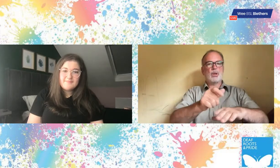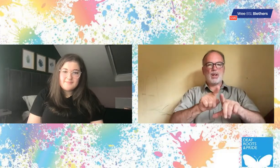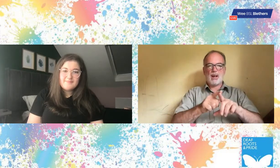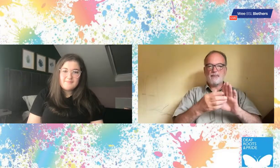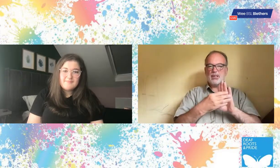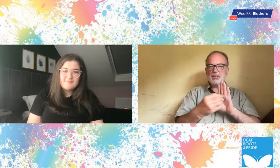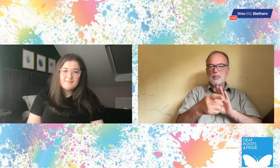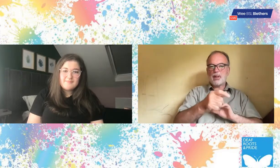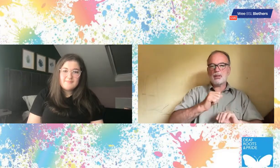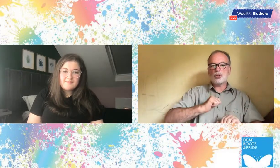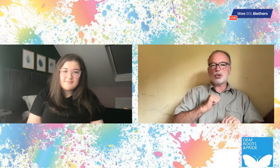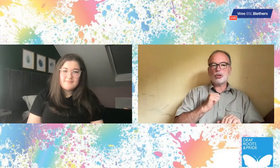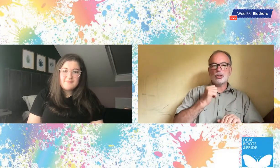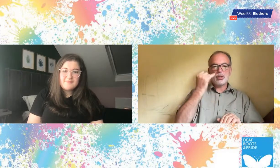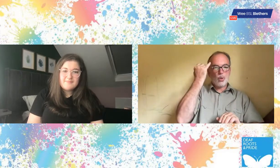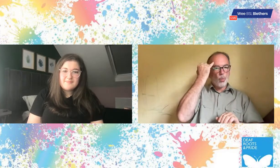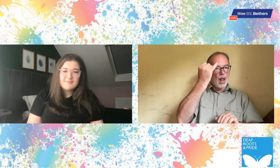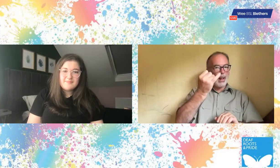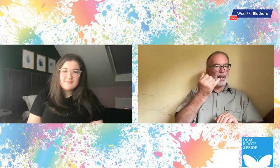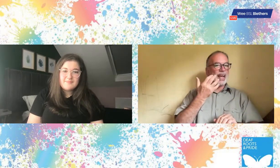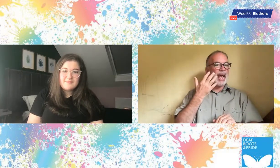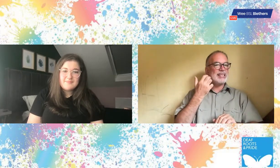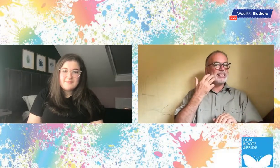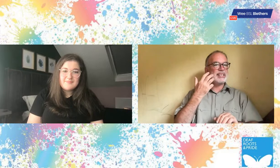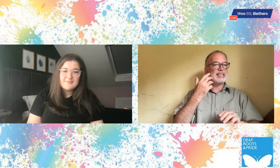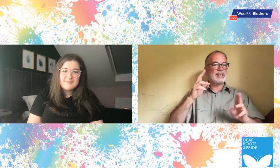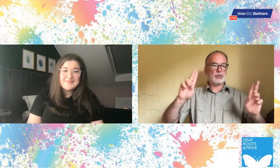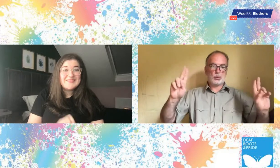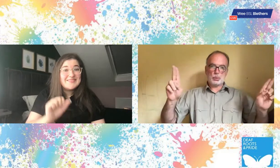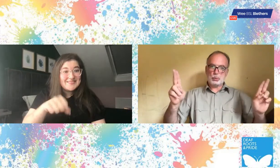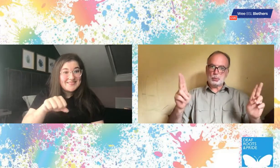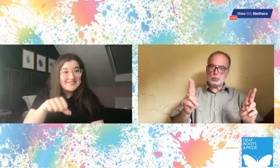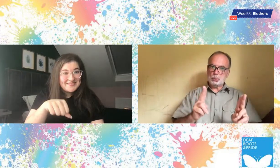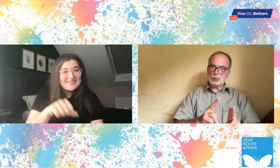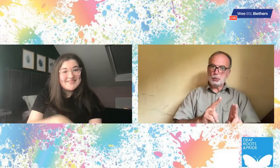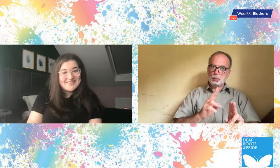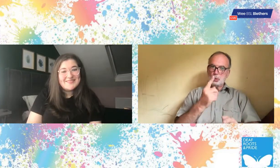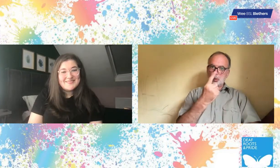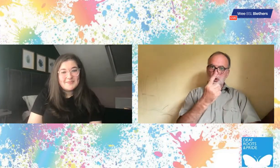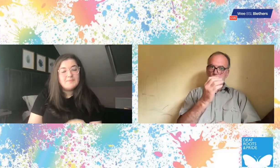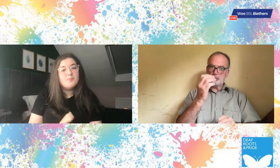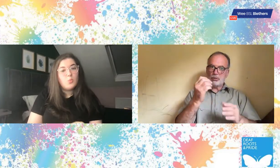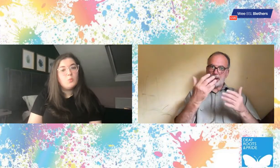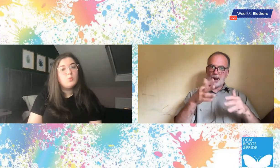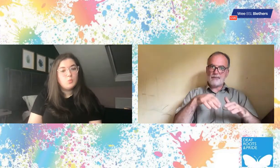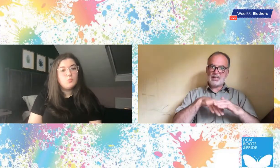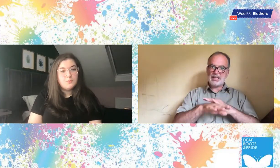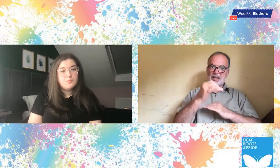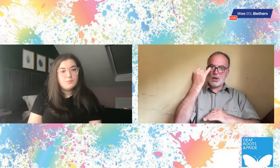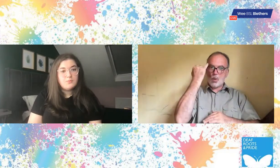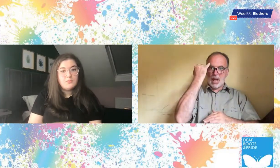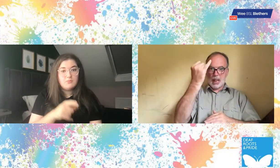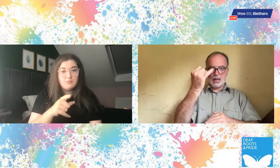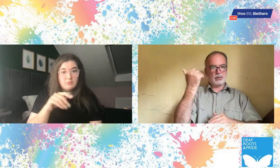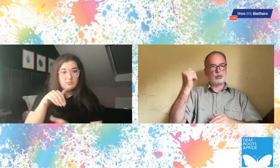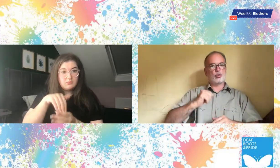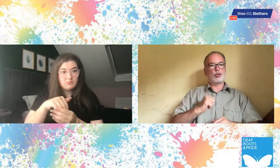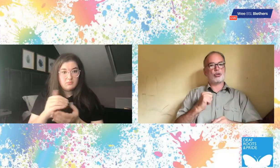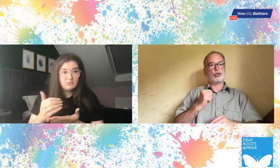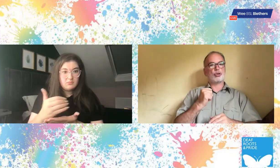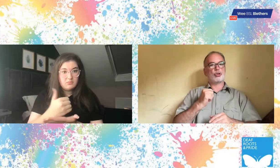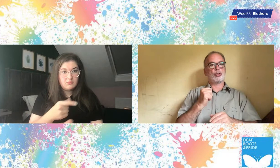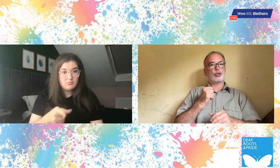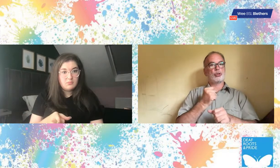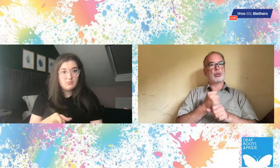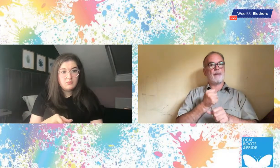community education and establish a number of projects, like the Scottish Wildcats project. We're down to